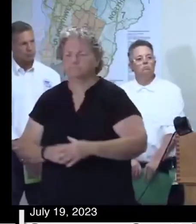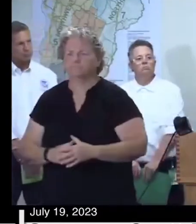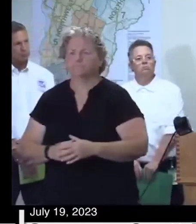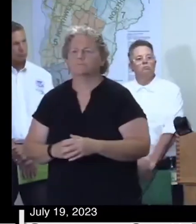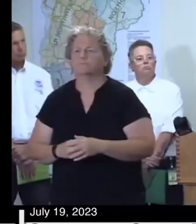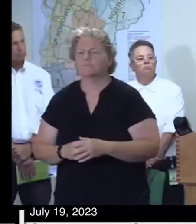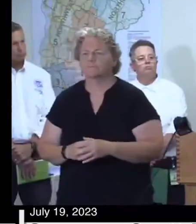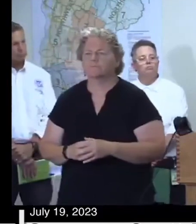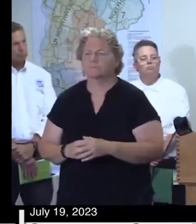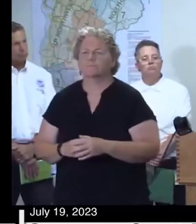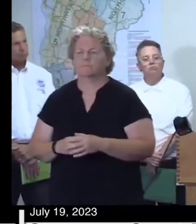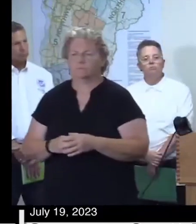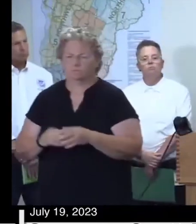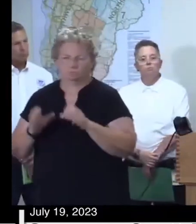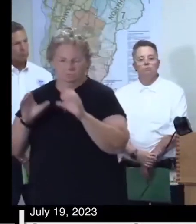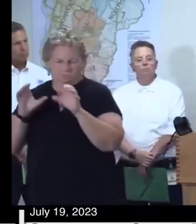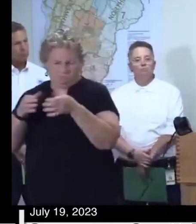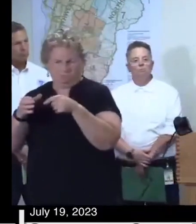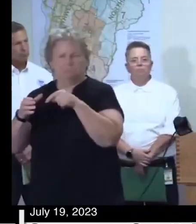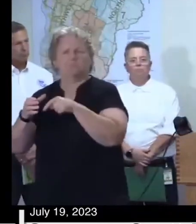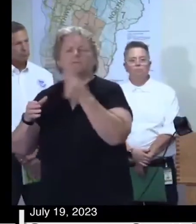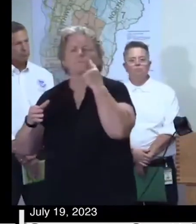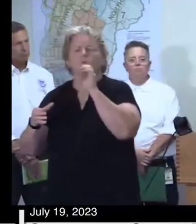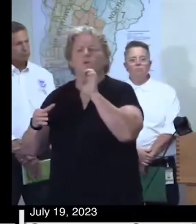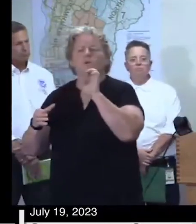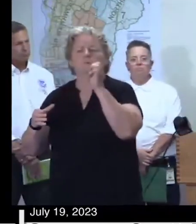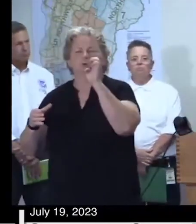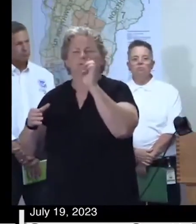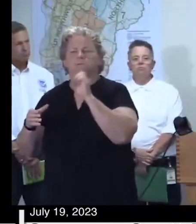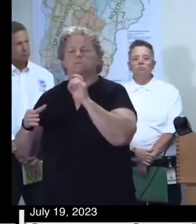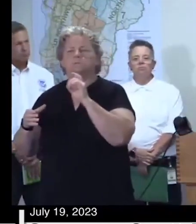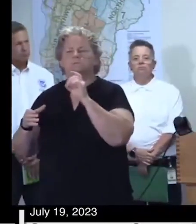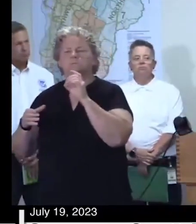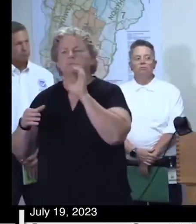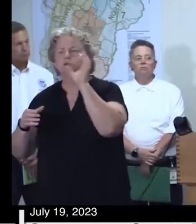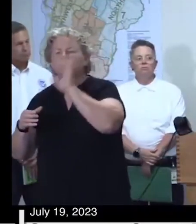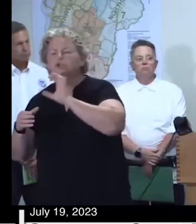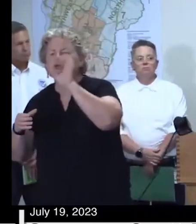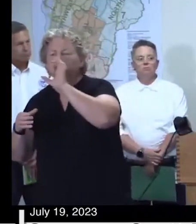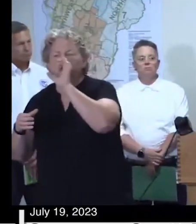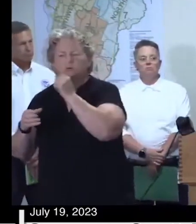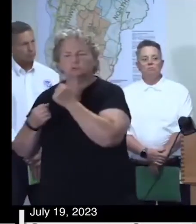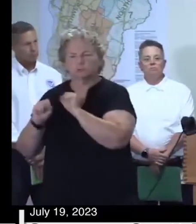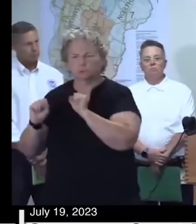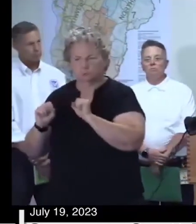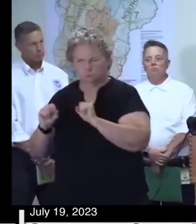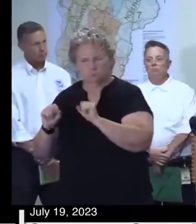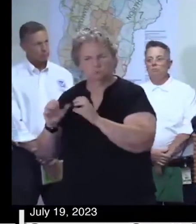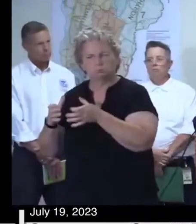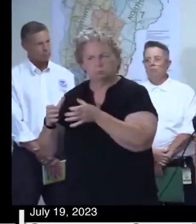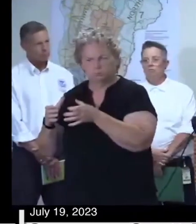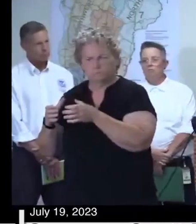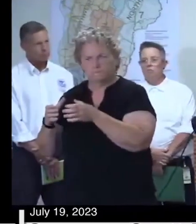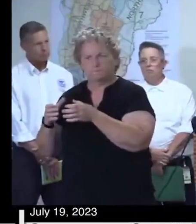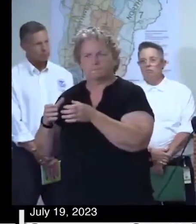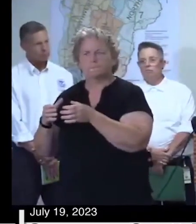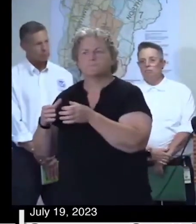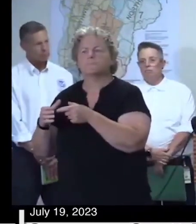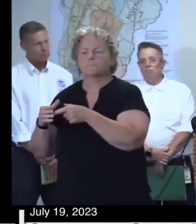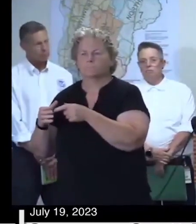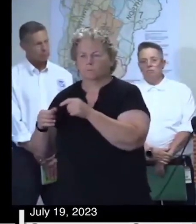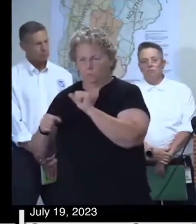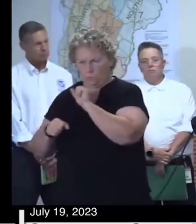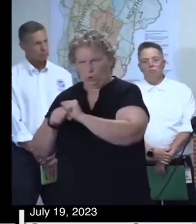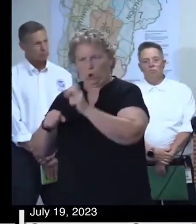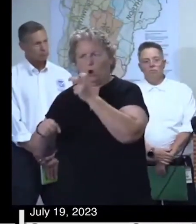the Quick Reaction Force that we're doing search and rescue. That team has been working very hard and is getting towards